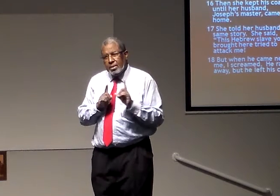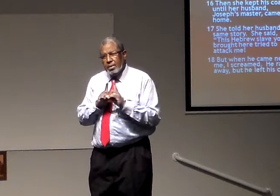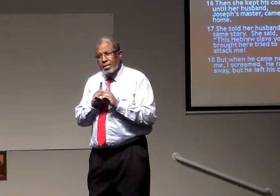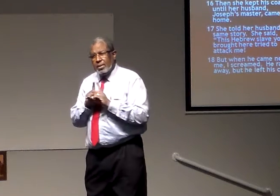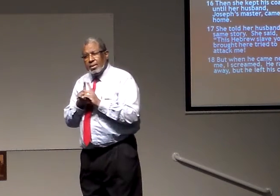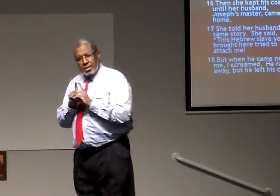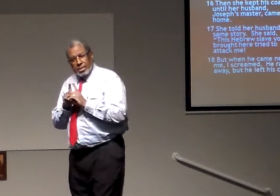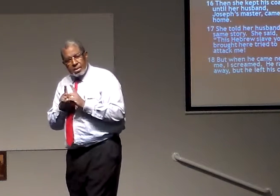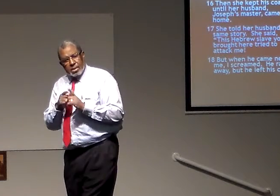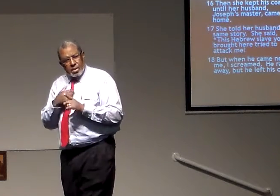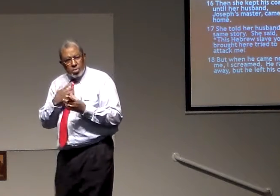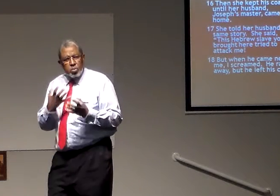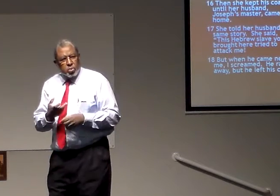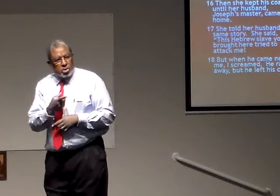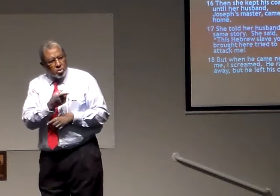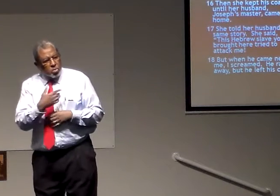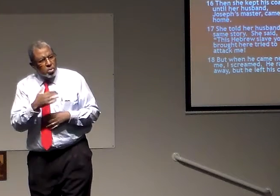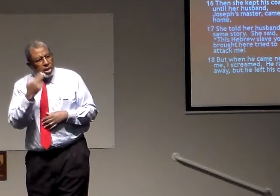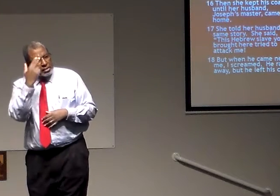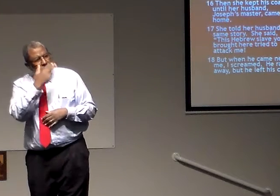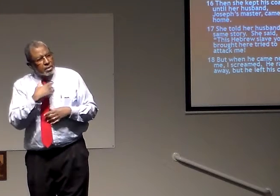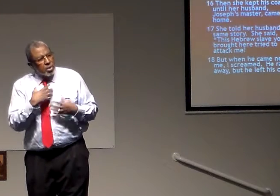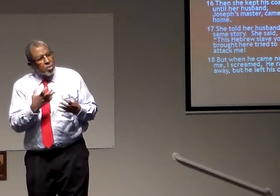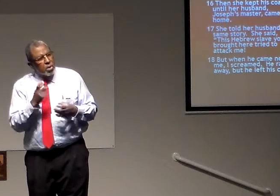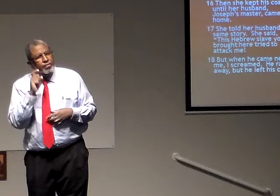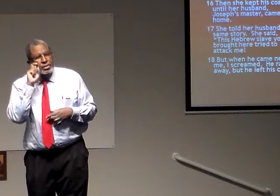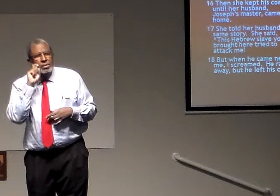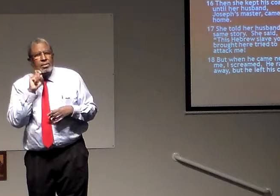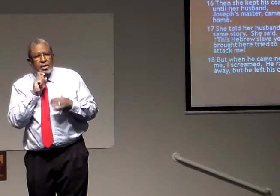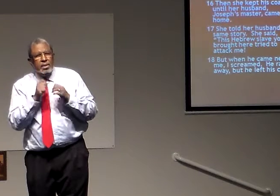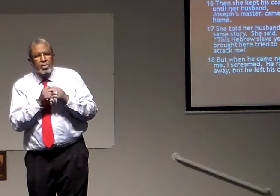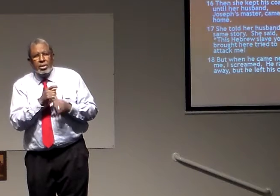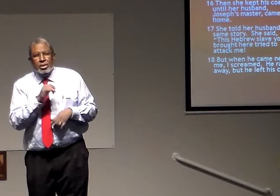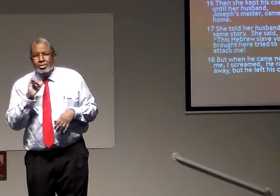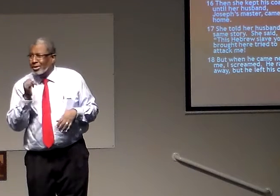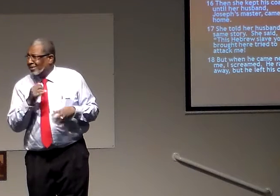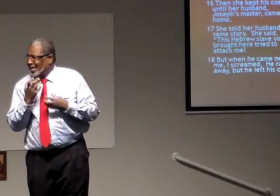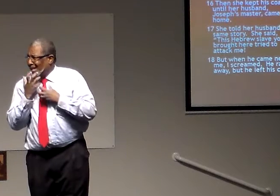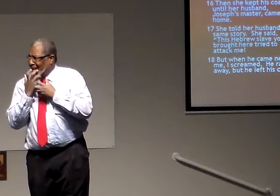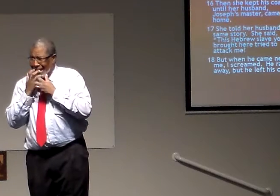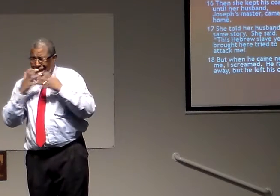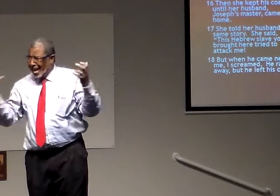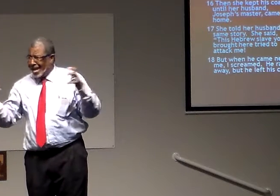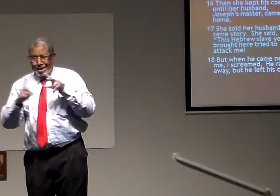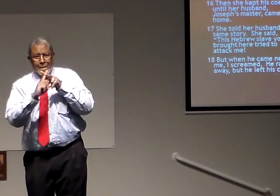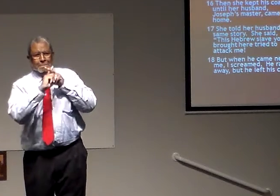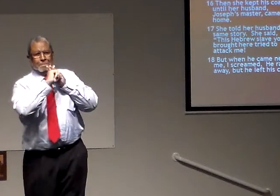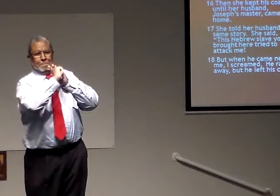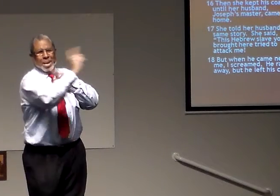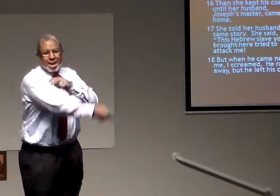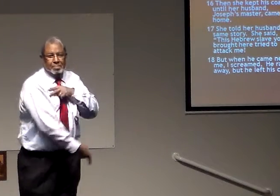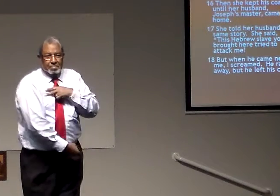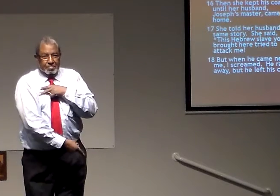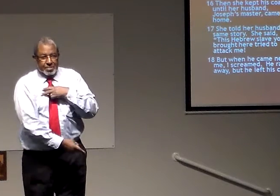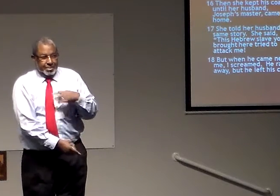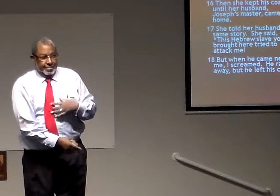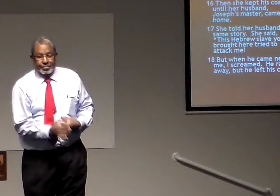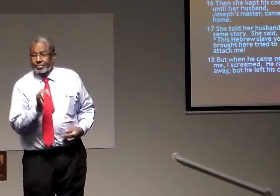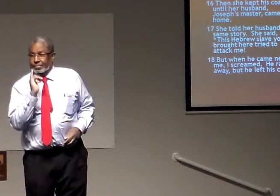with me. Come walk. I want you to have sex with you. No! Boom! She